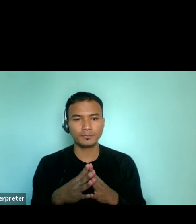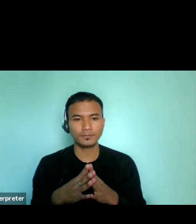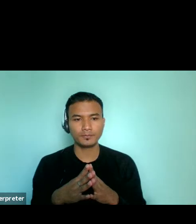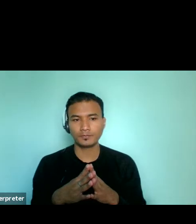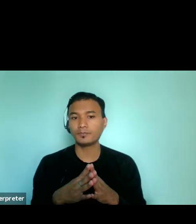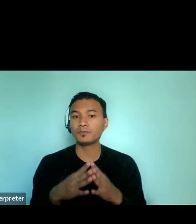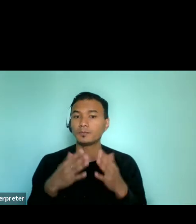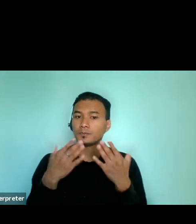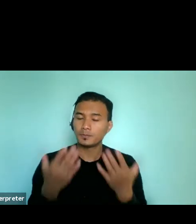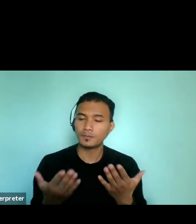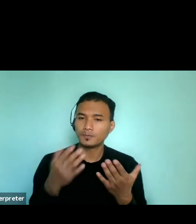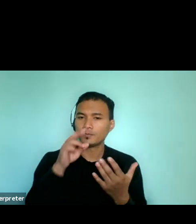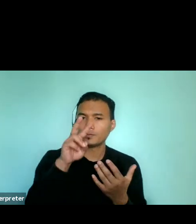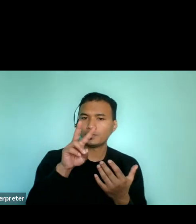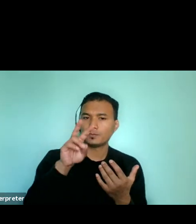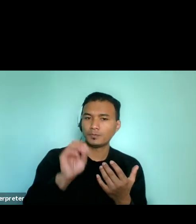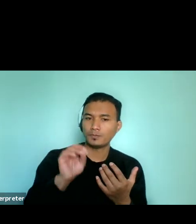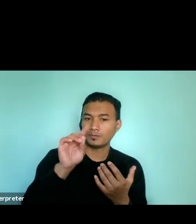2011,